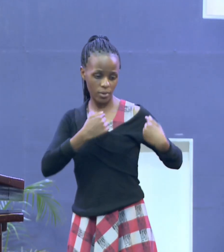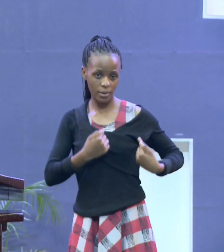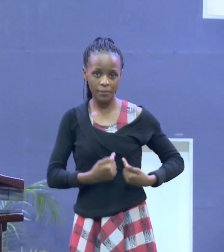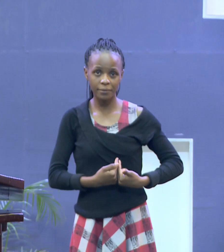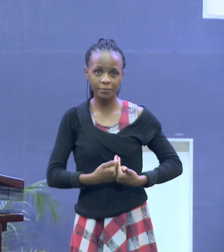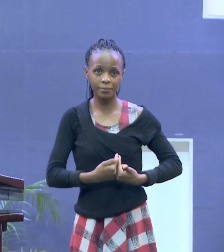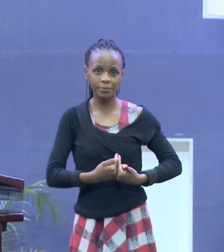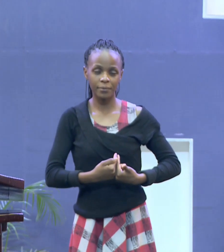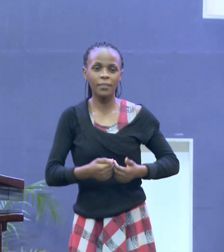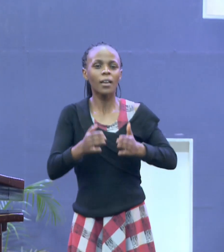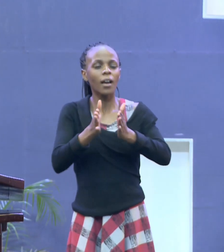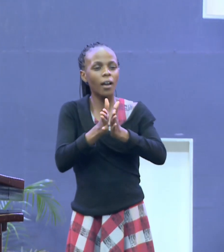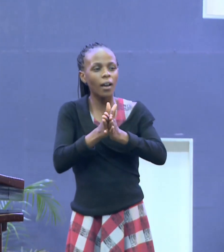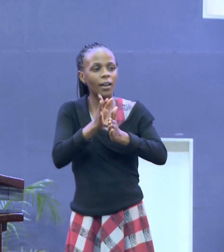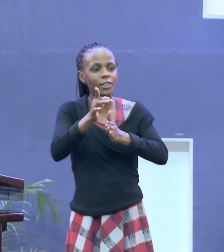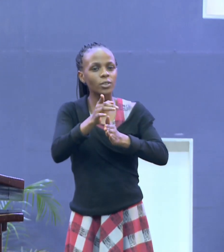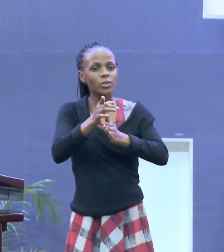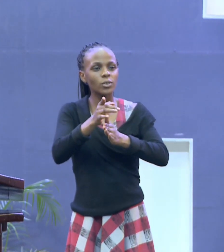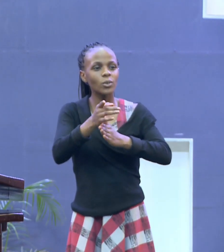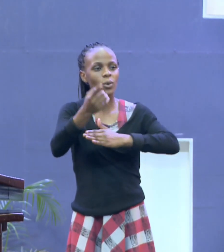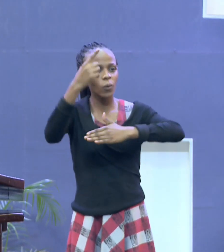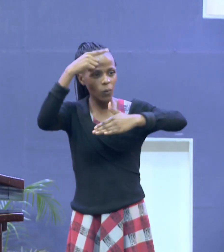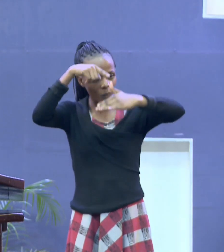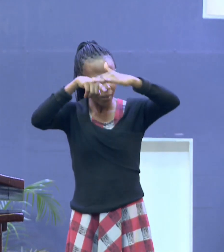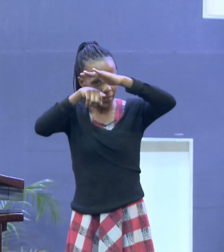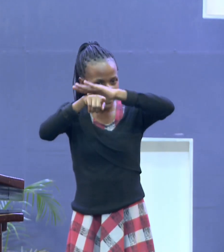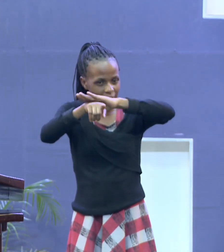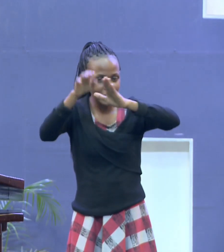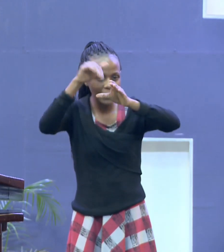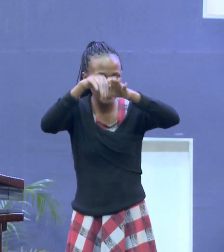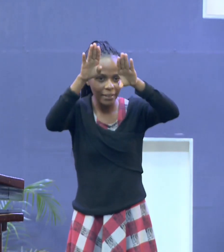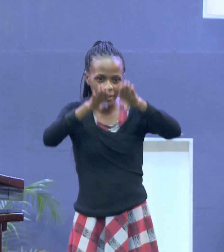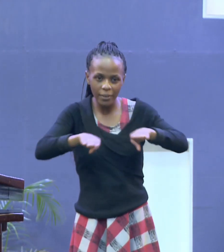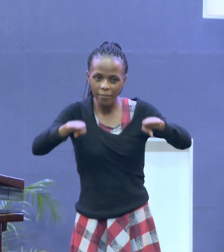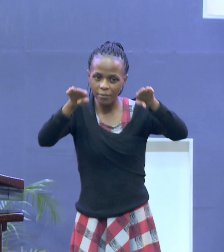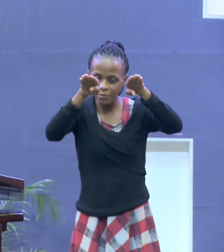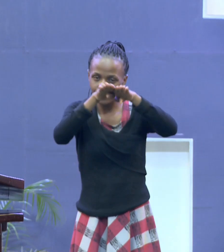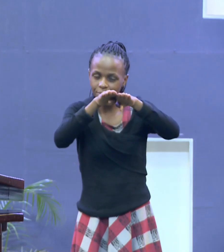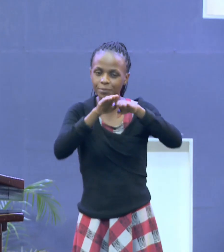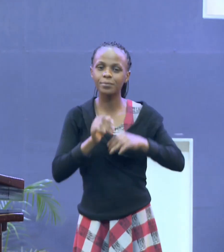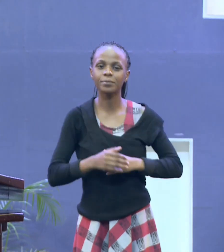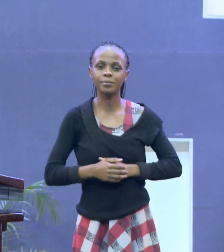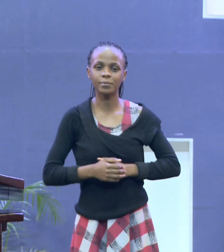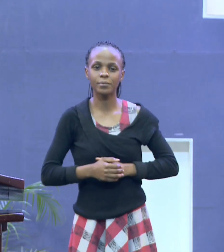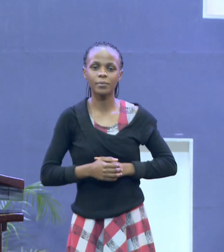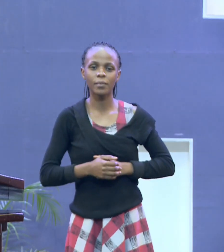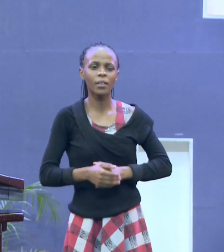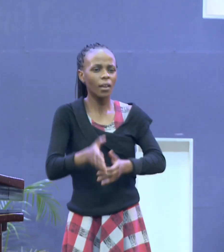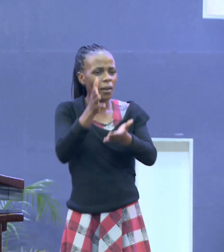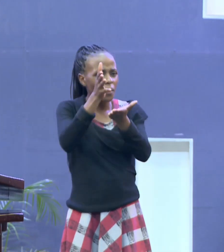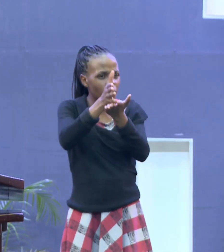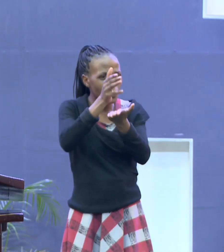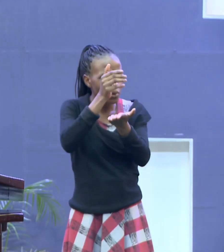heart. Noyingira mu ndagaano eyo. And you get into that covenant. Olw'essaala